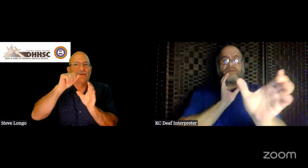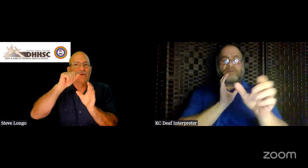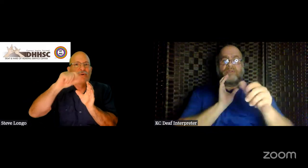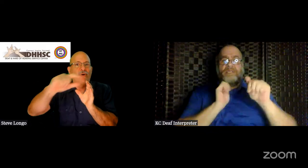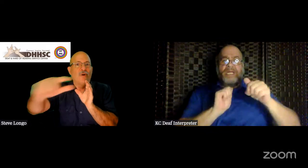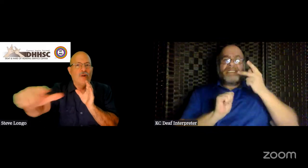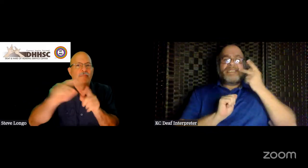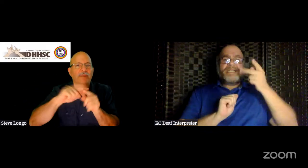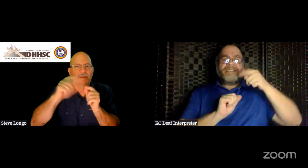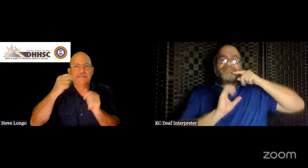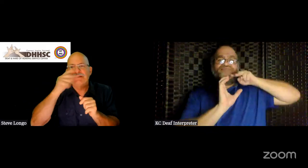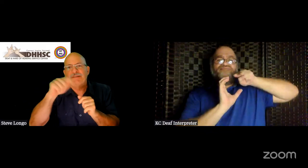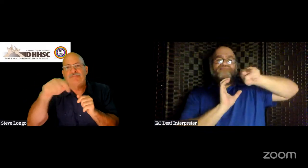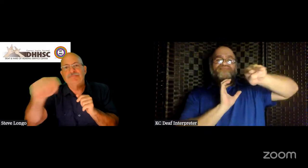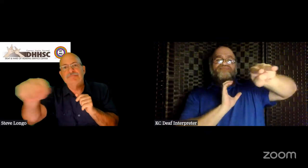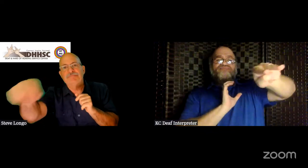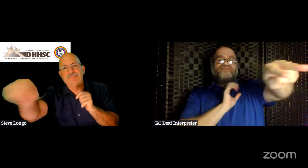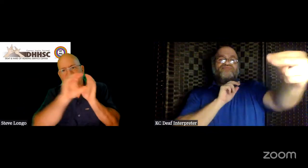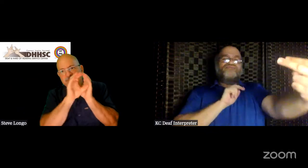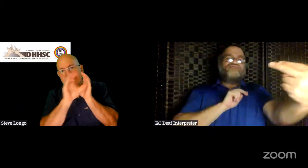We were able to do that.